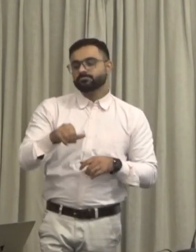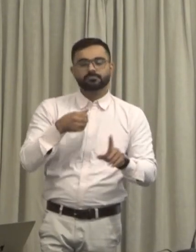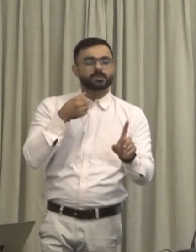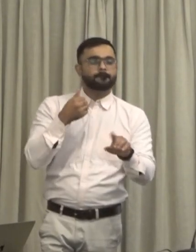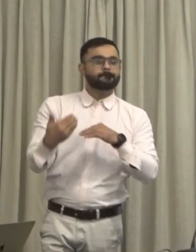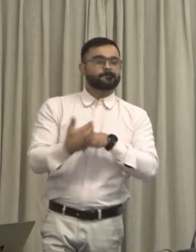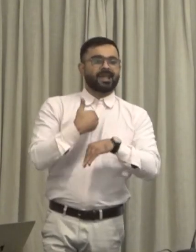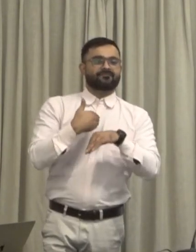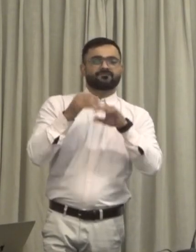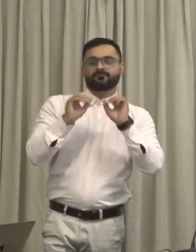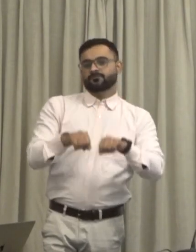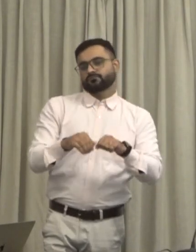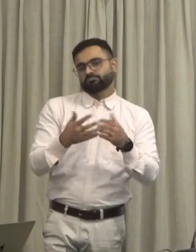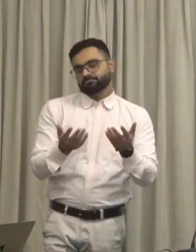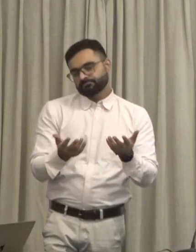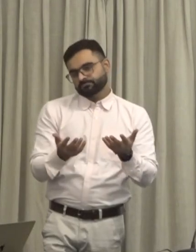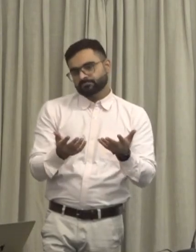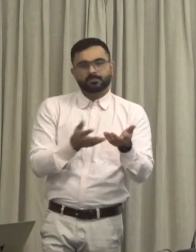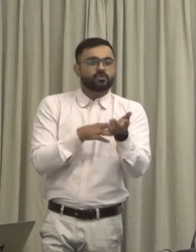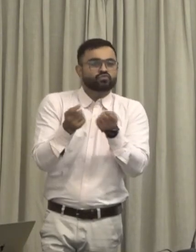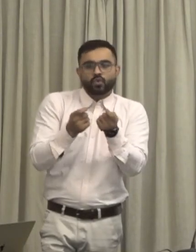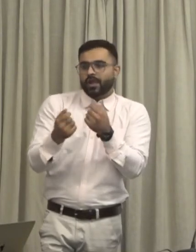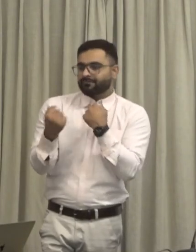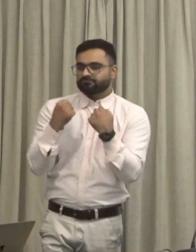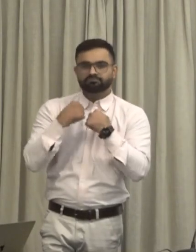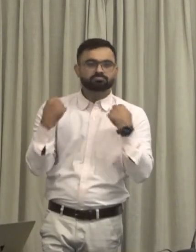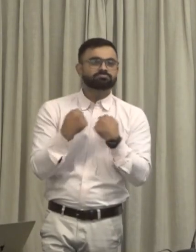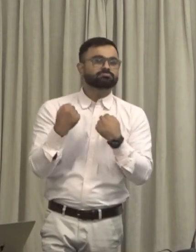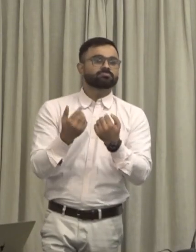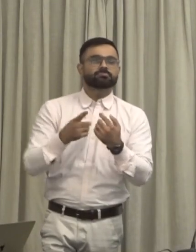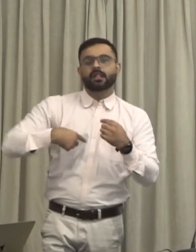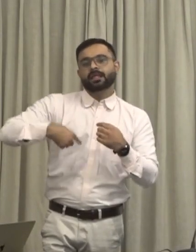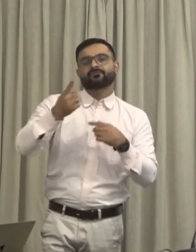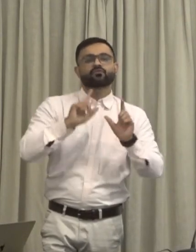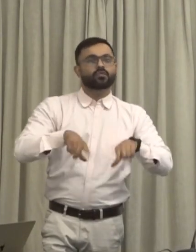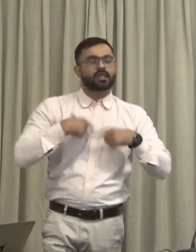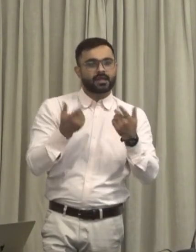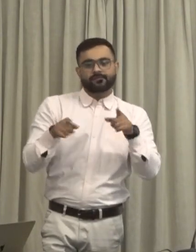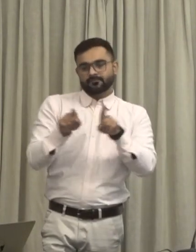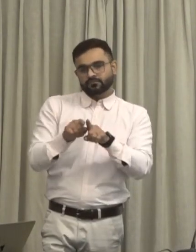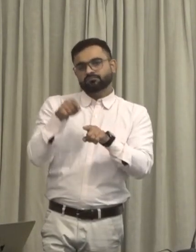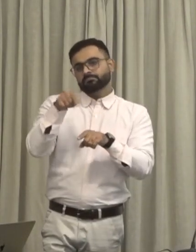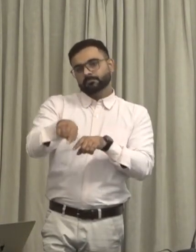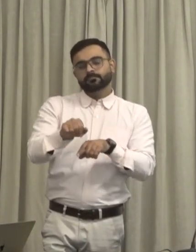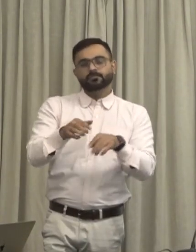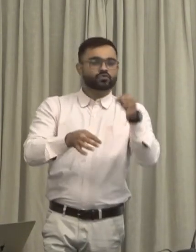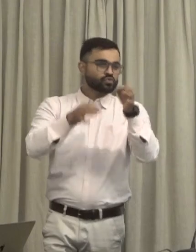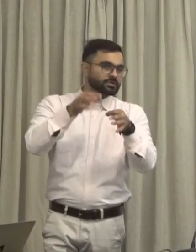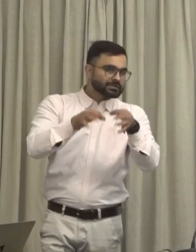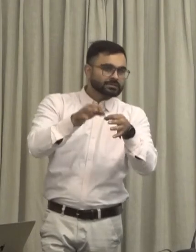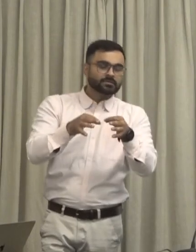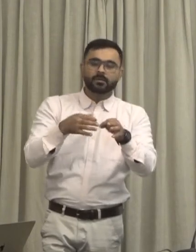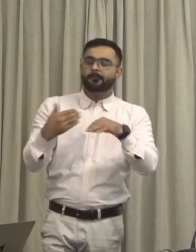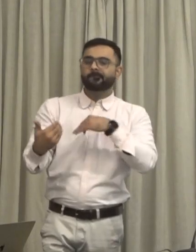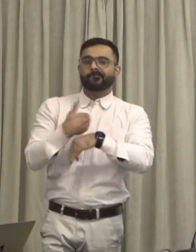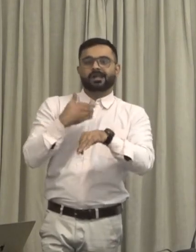affect us in terms of the control they exercise over our daily lives. And this is a judgment that will